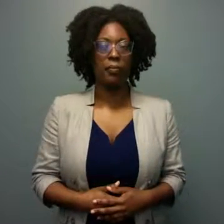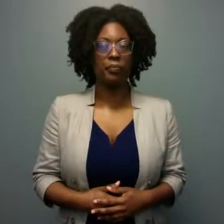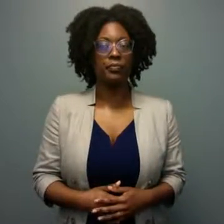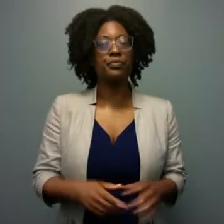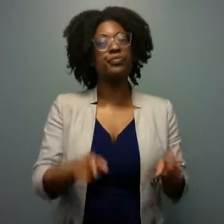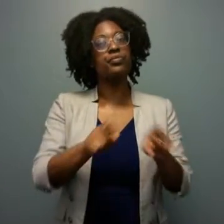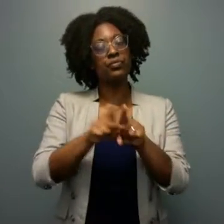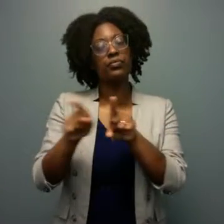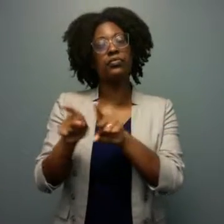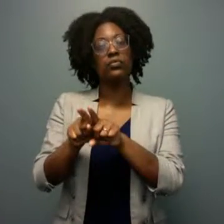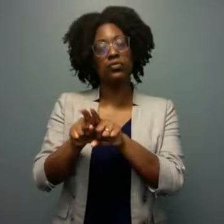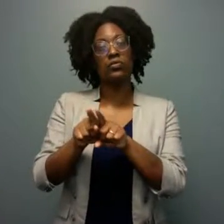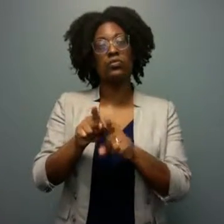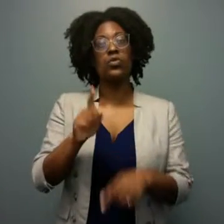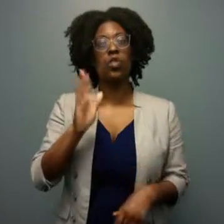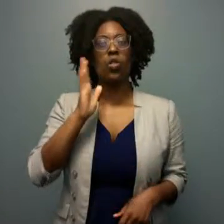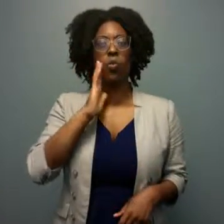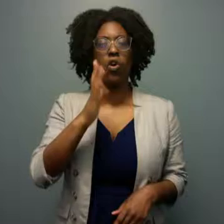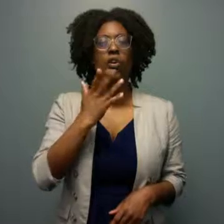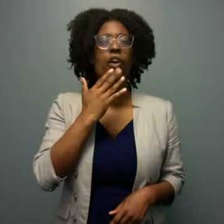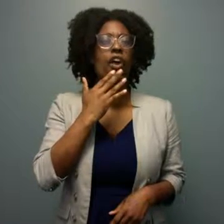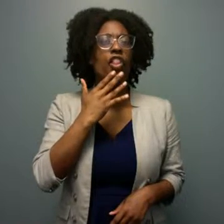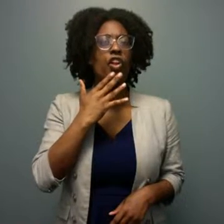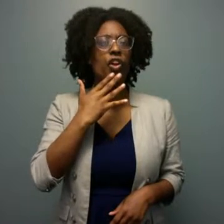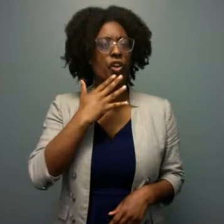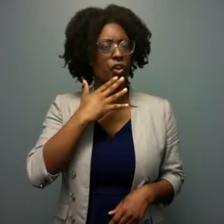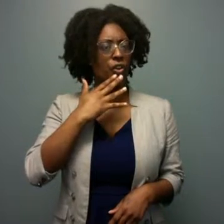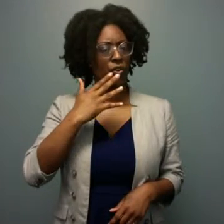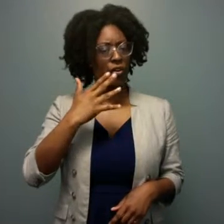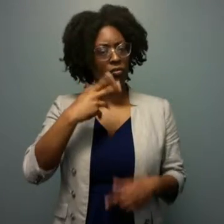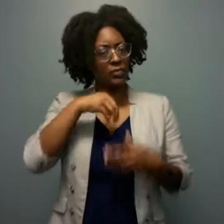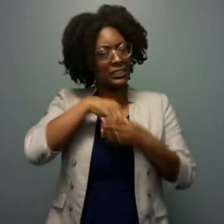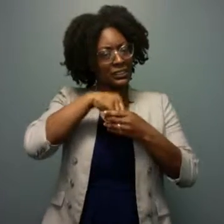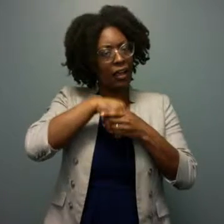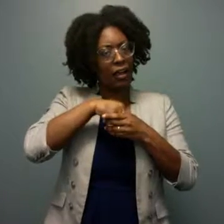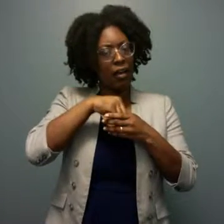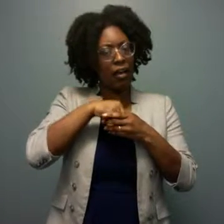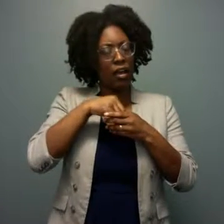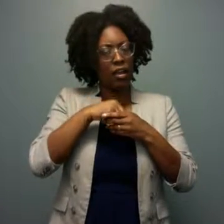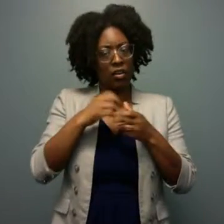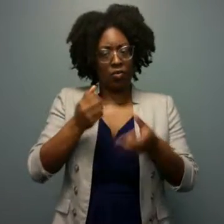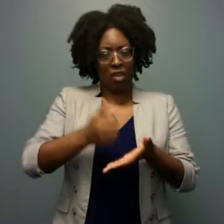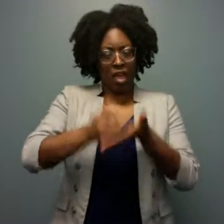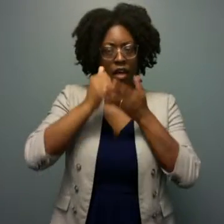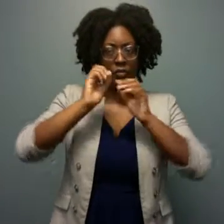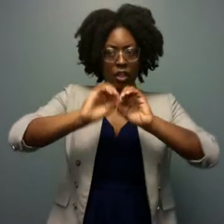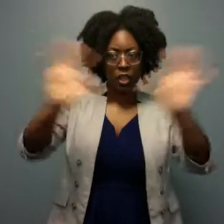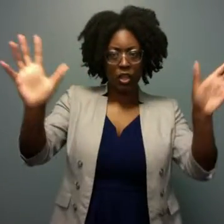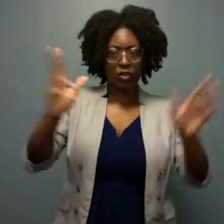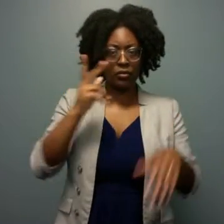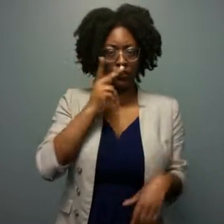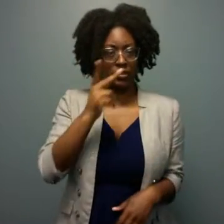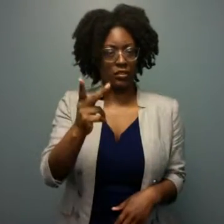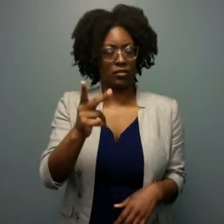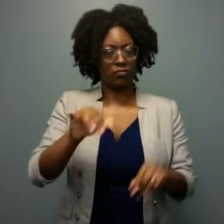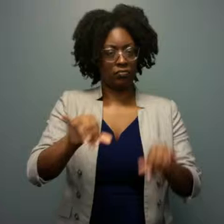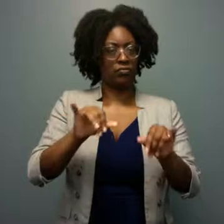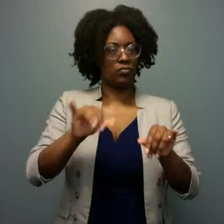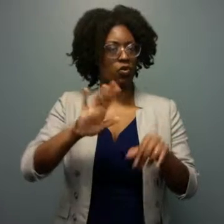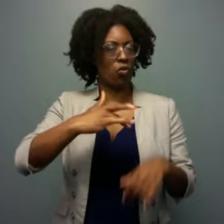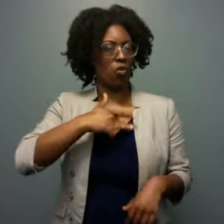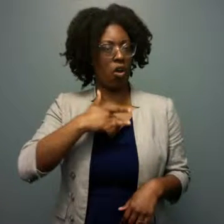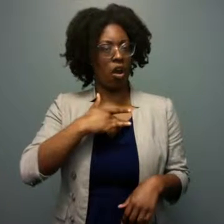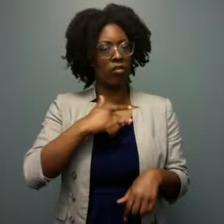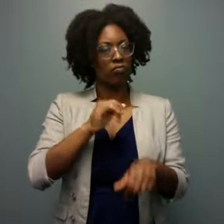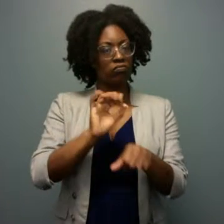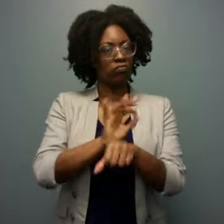iodinated contrast dye to visualize how well the heart muscle is squeezing and pumping blood to the rest of the body. This will make you feel warm and flushed